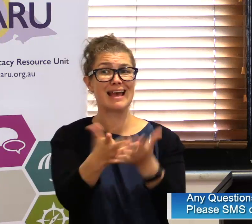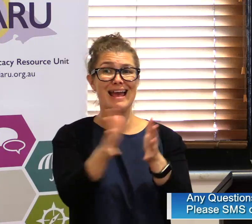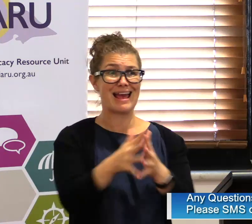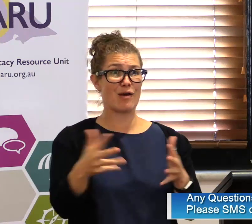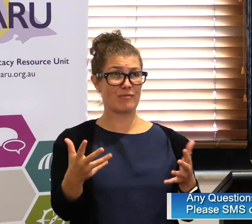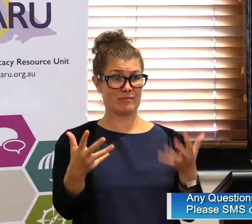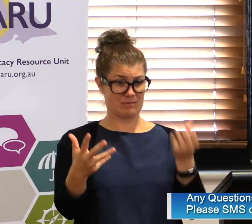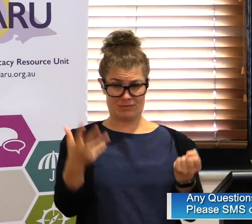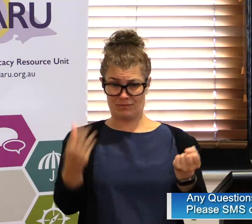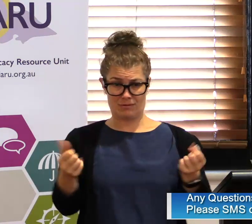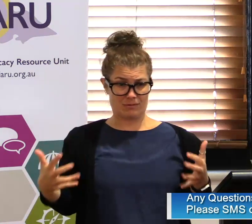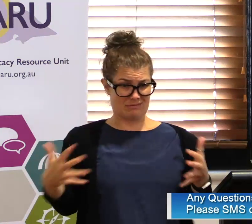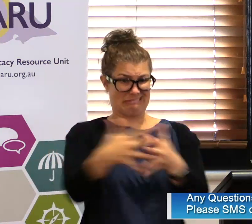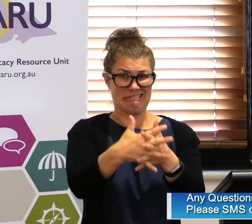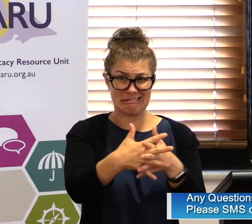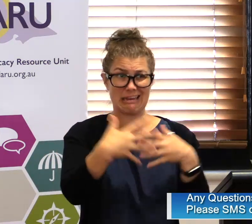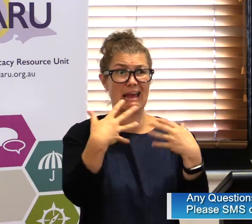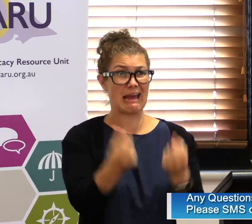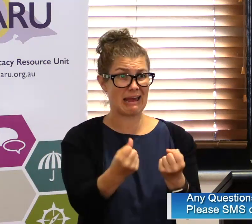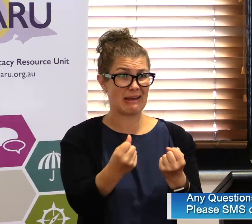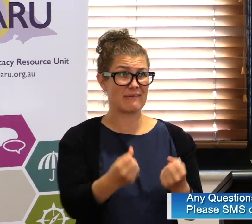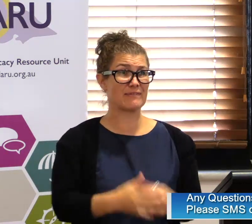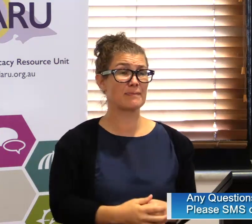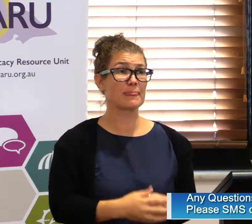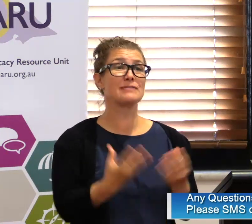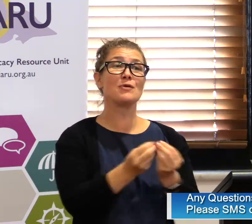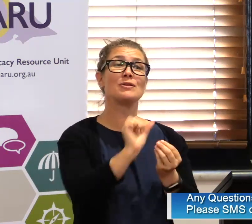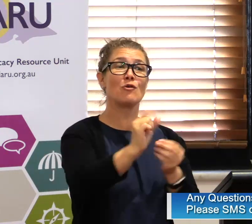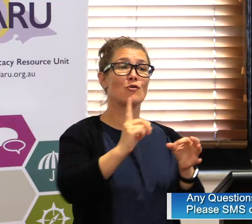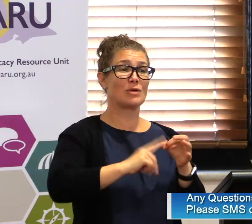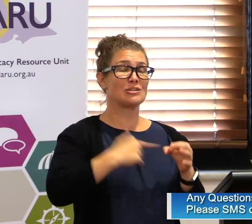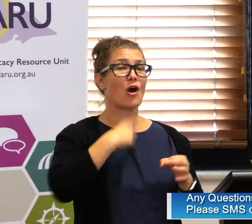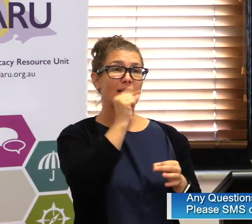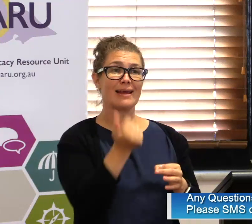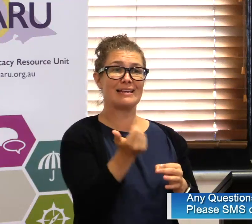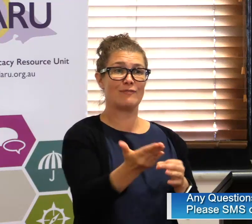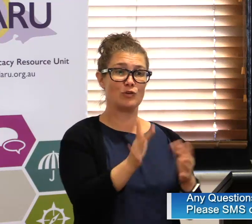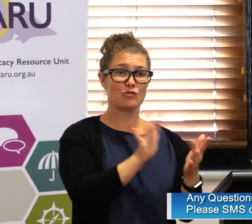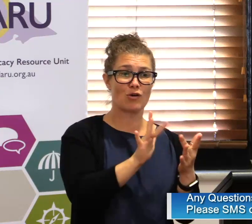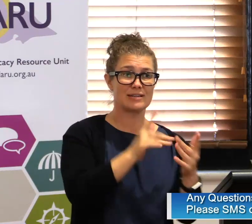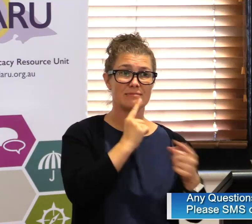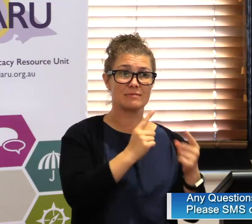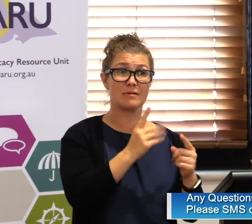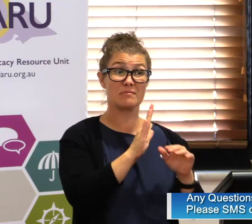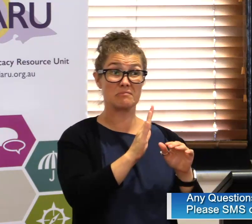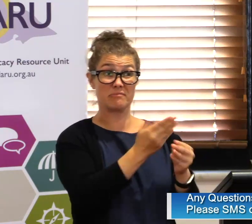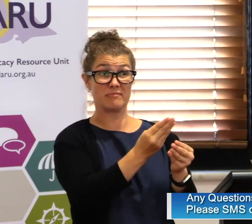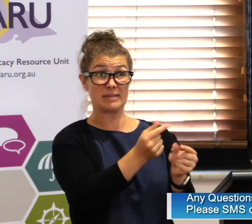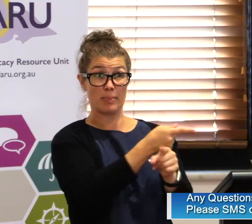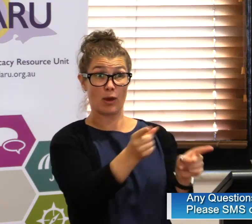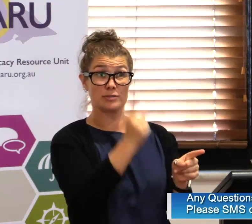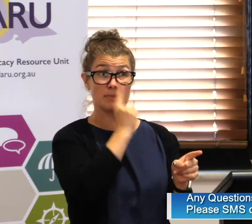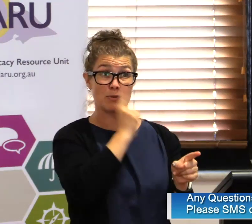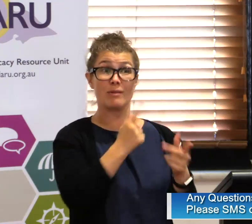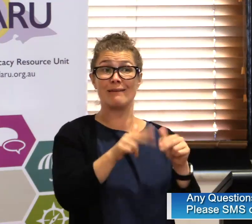life. In terms of your question, I think, I can put you in touch with some of those people if you'd like to get